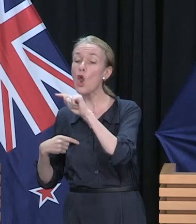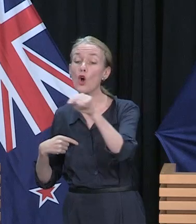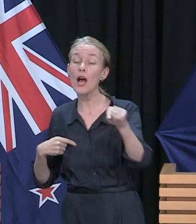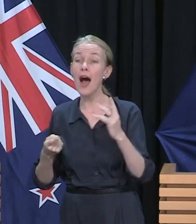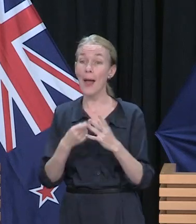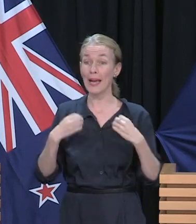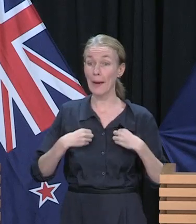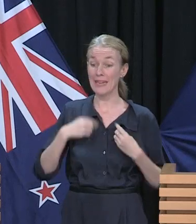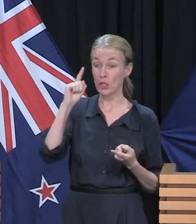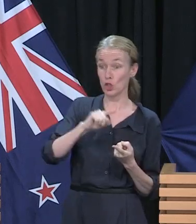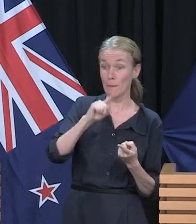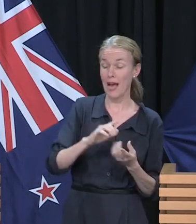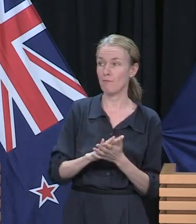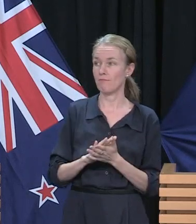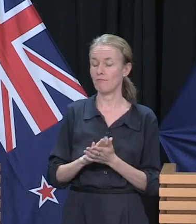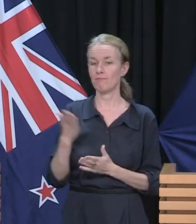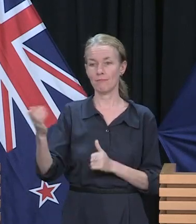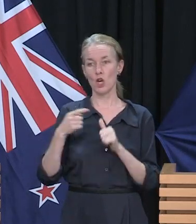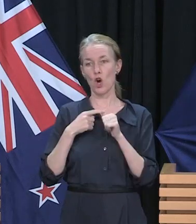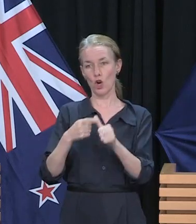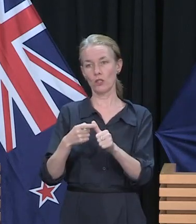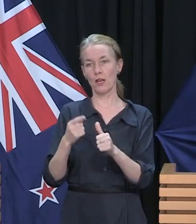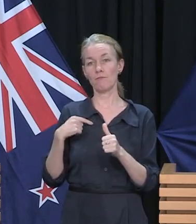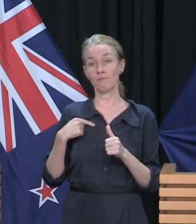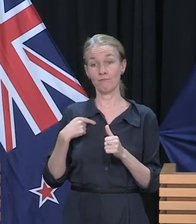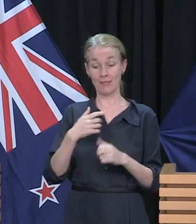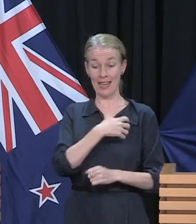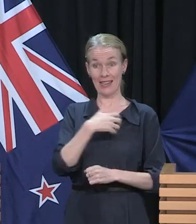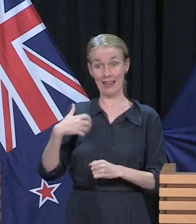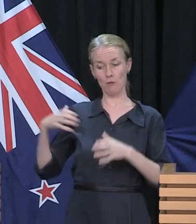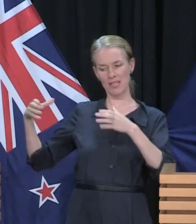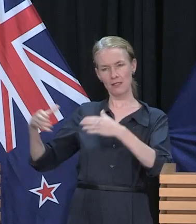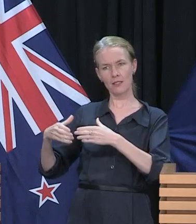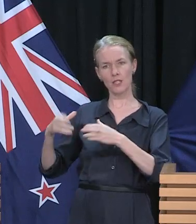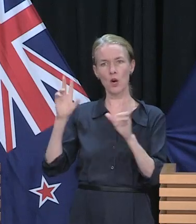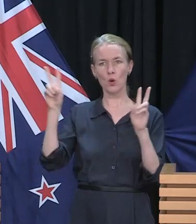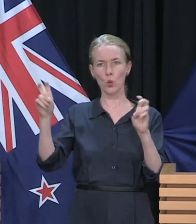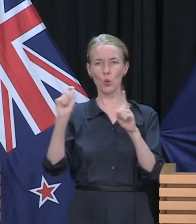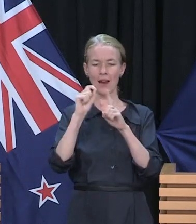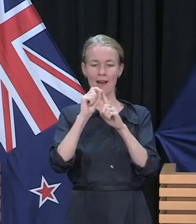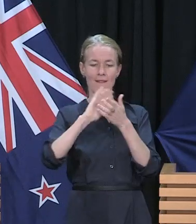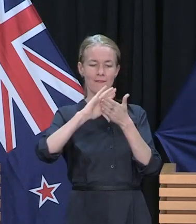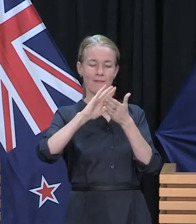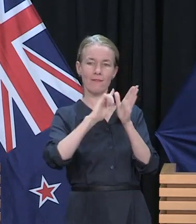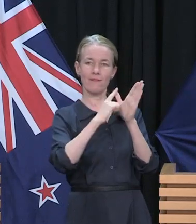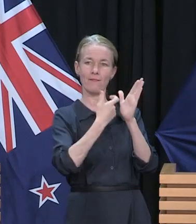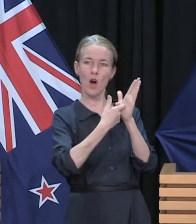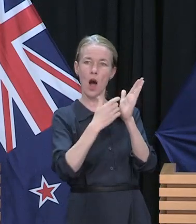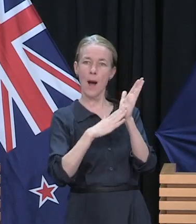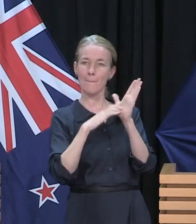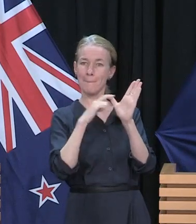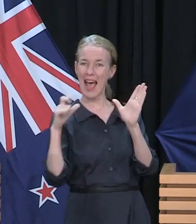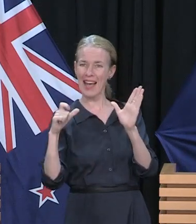we do tend to get a very competitive price for our pharmaceuticals. And actually, I have, you know, before COVID-19, travelling around the